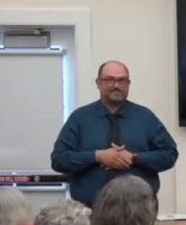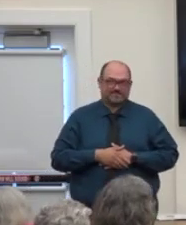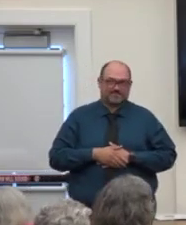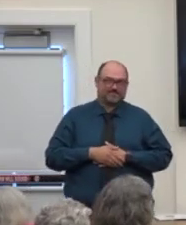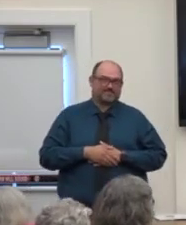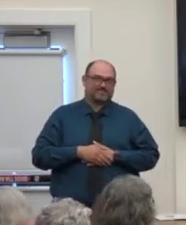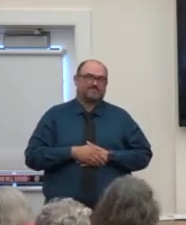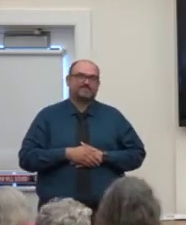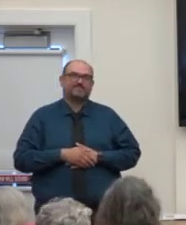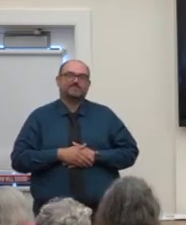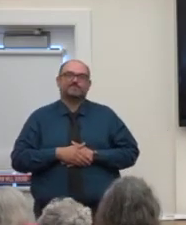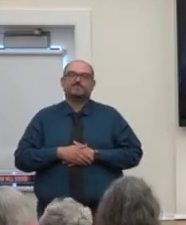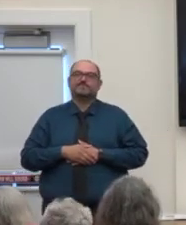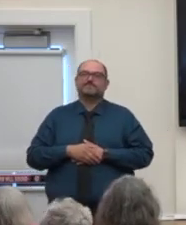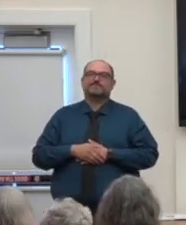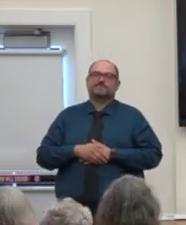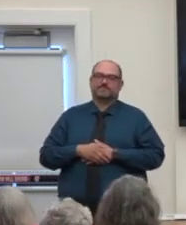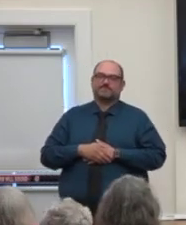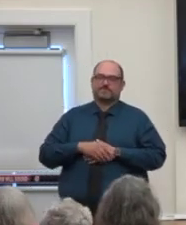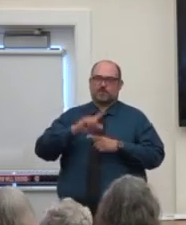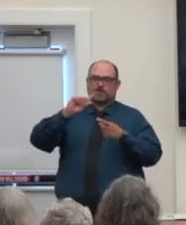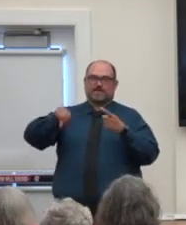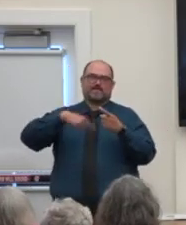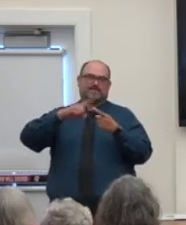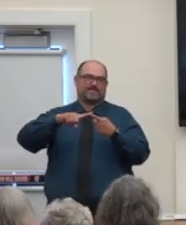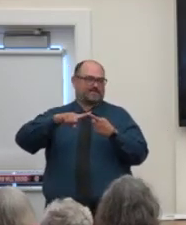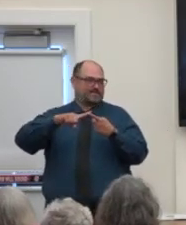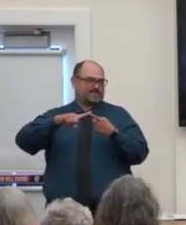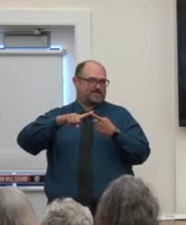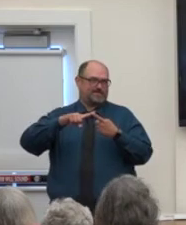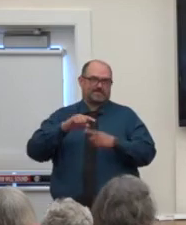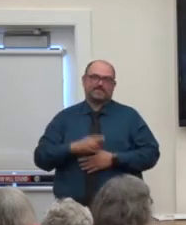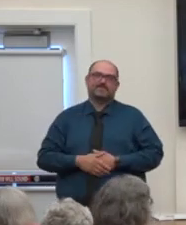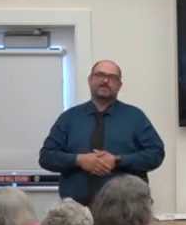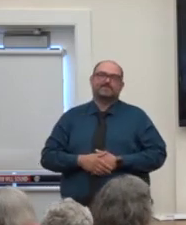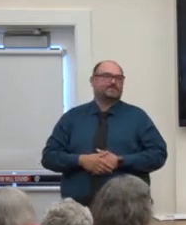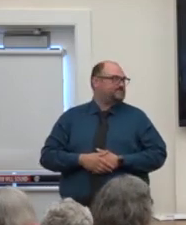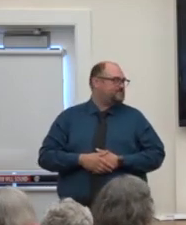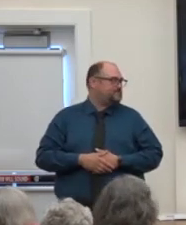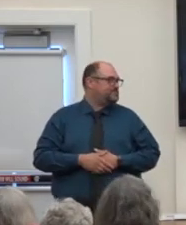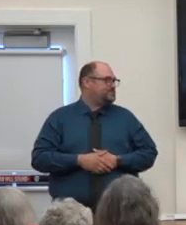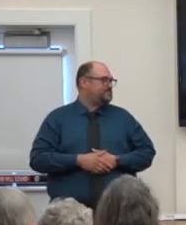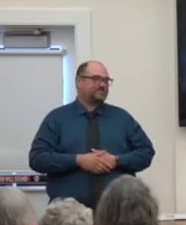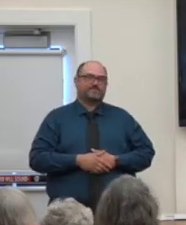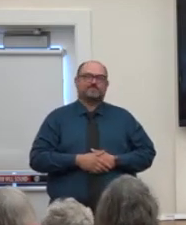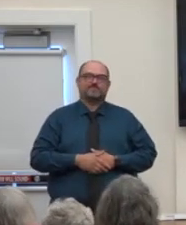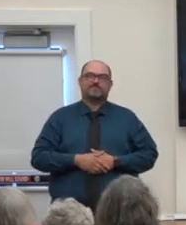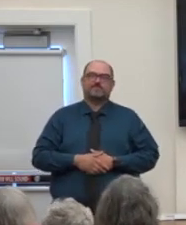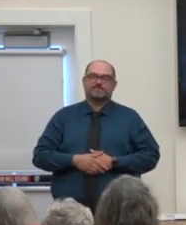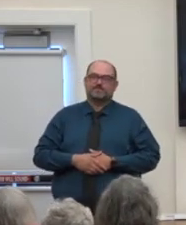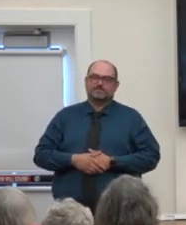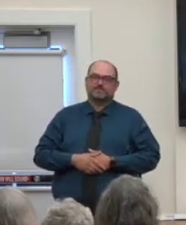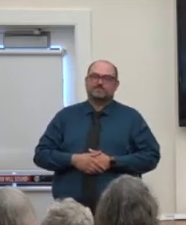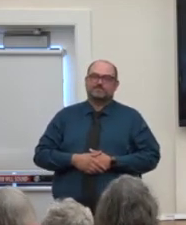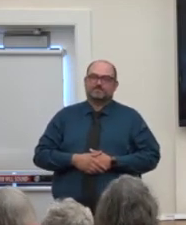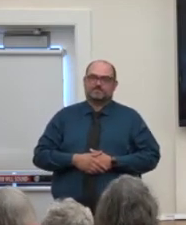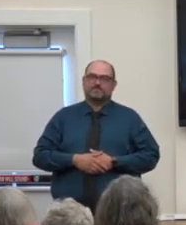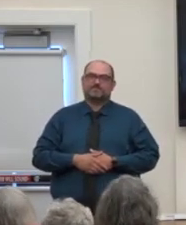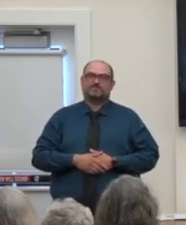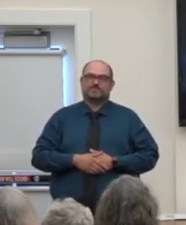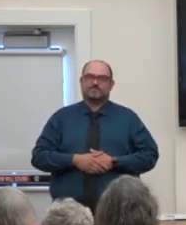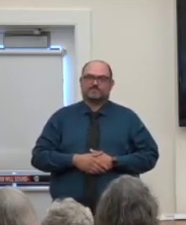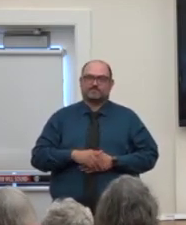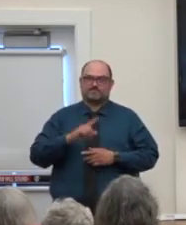Can you show us the sign for when? Can you show me the loan sign for when?